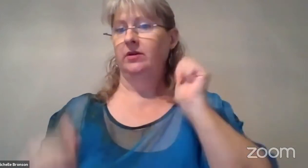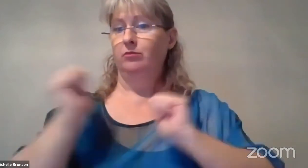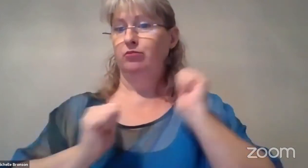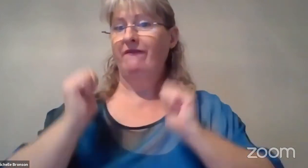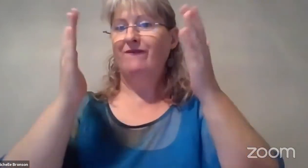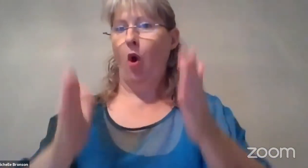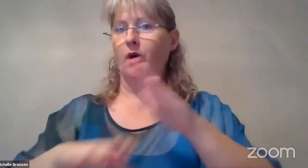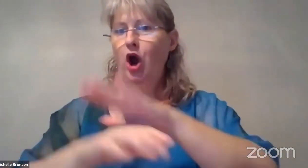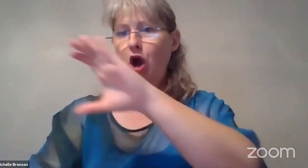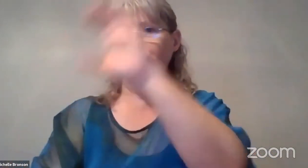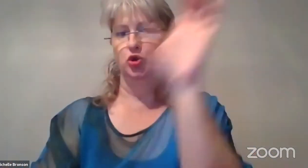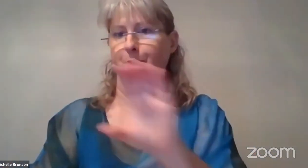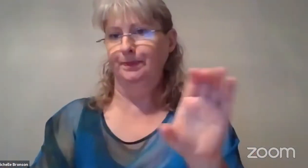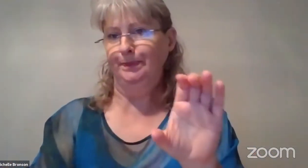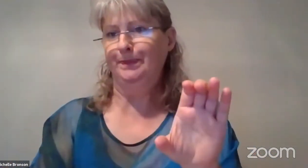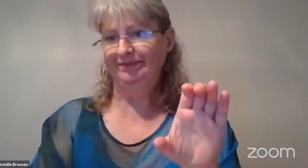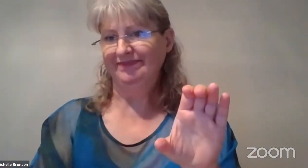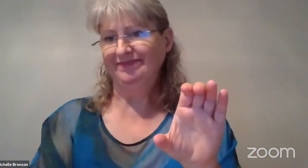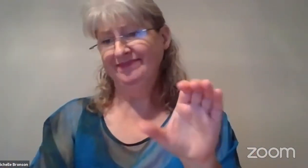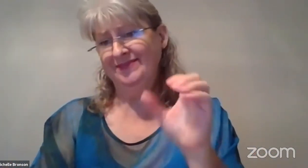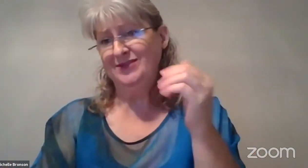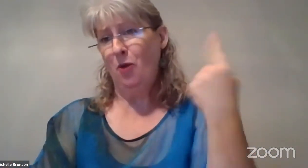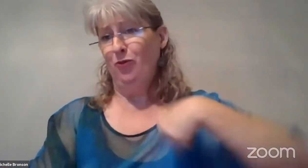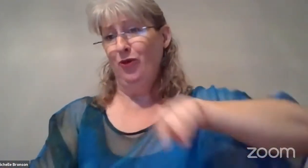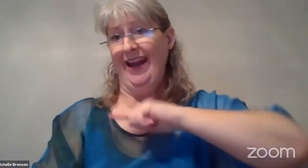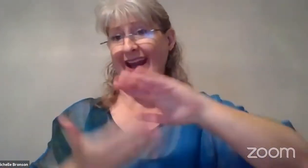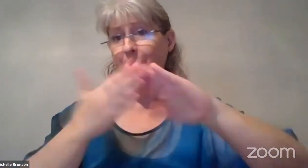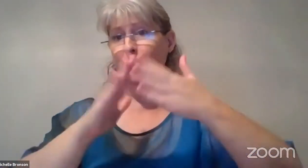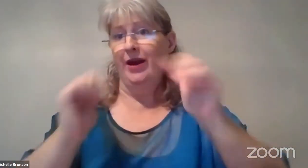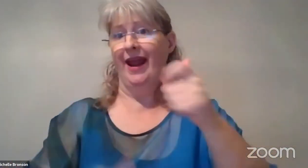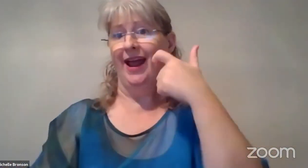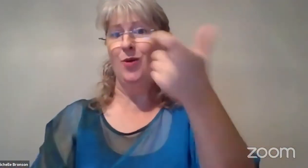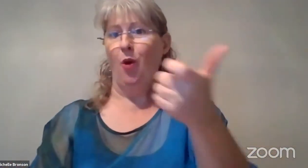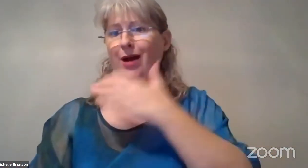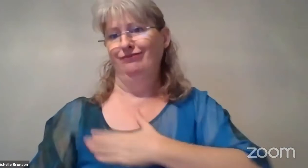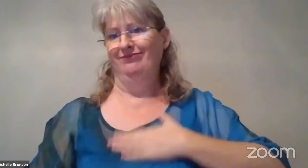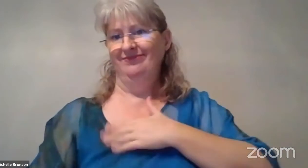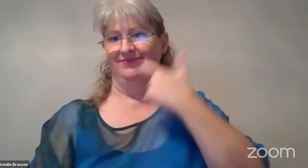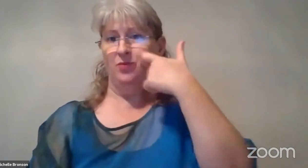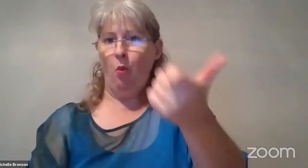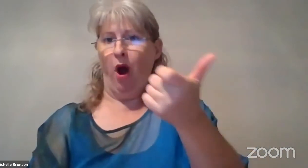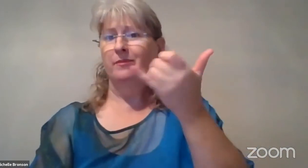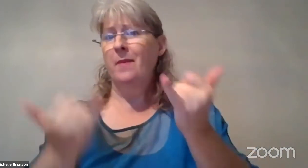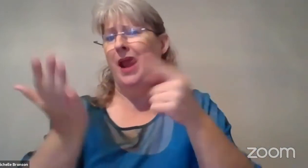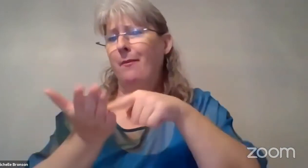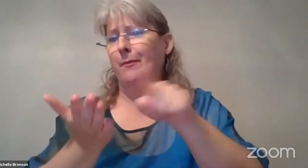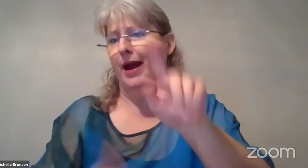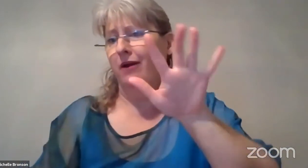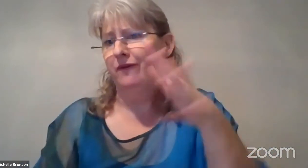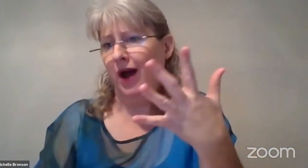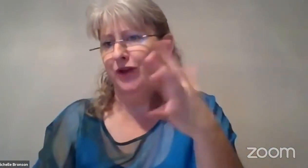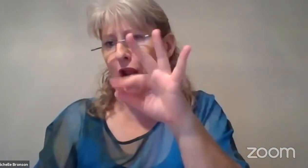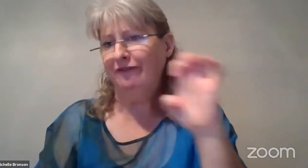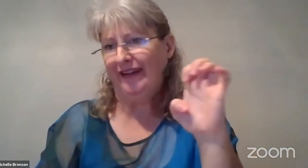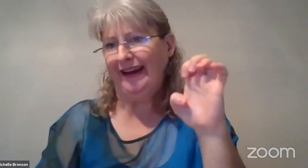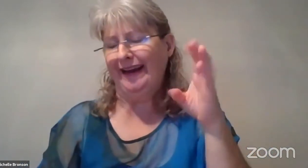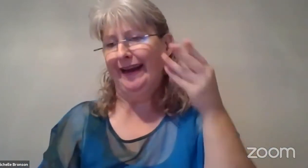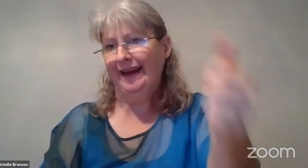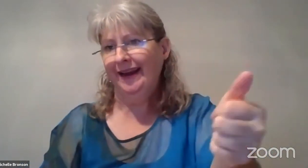we are trying to do is find a deaf performer that can perform on Zoom, so we as a community can engage and